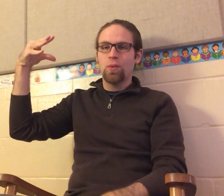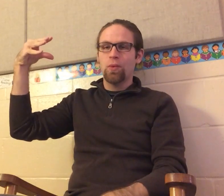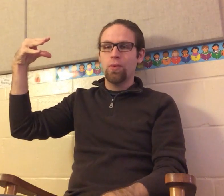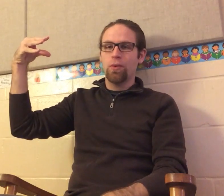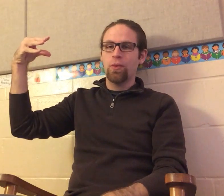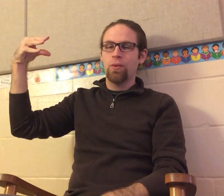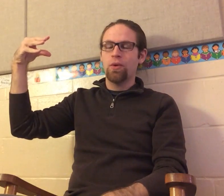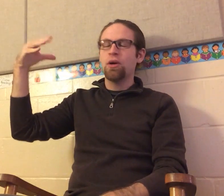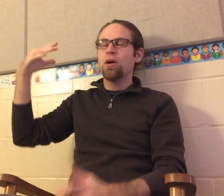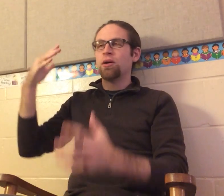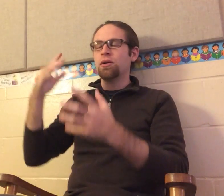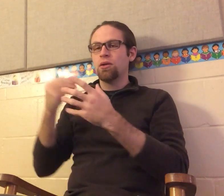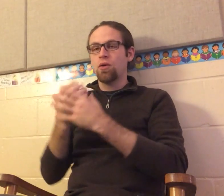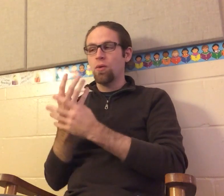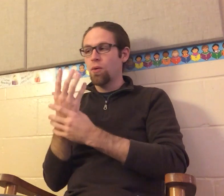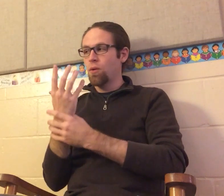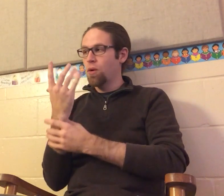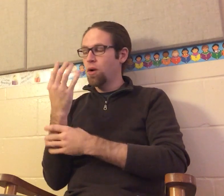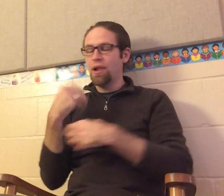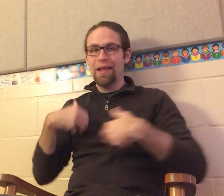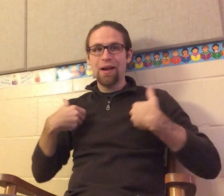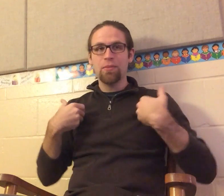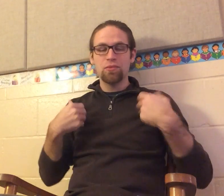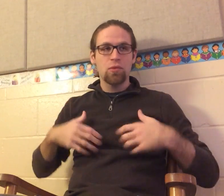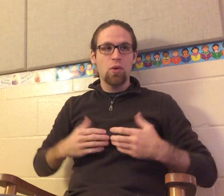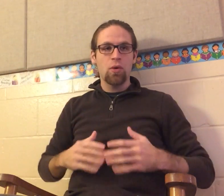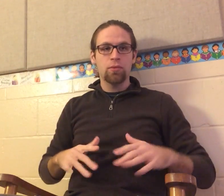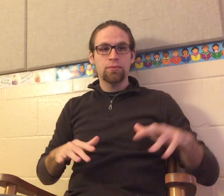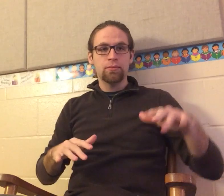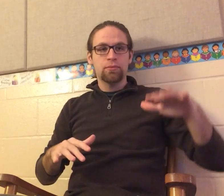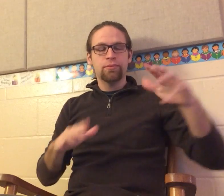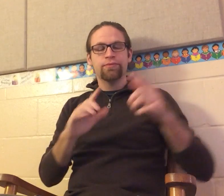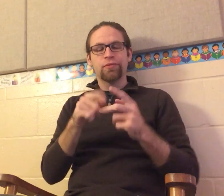and development of plants and animals begins to slow down.